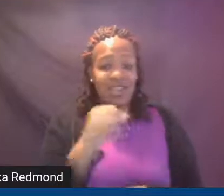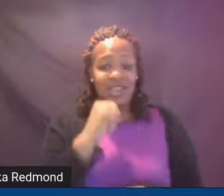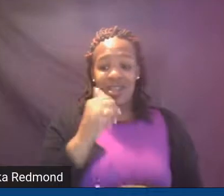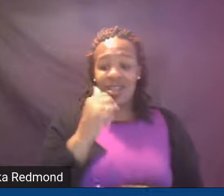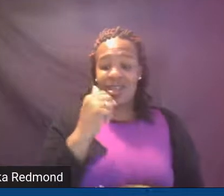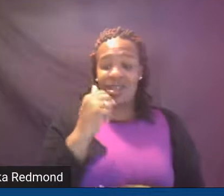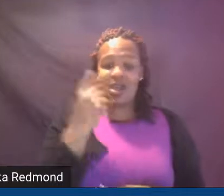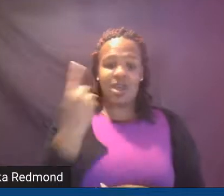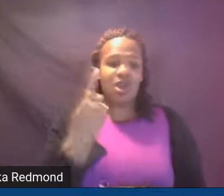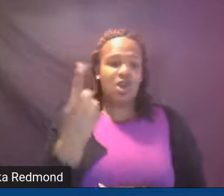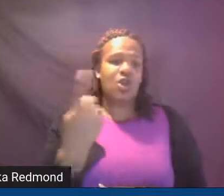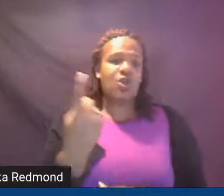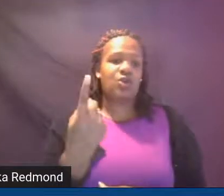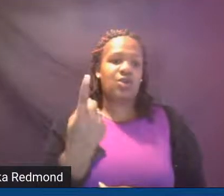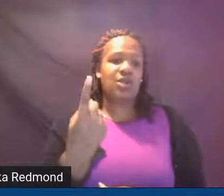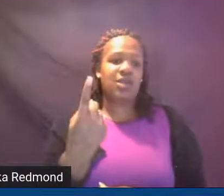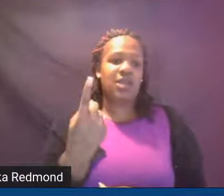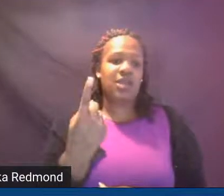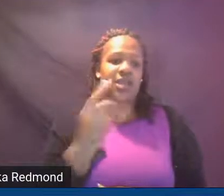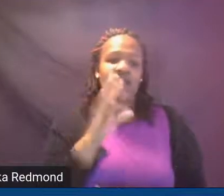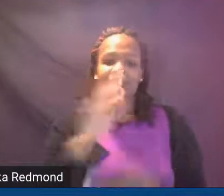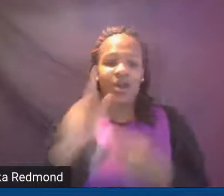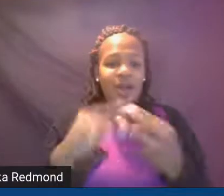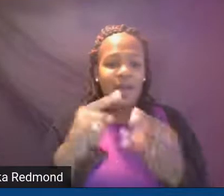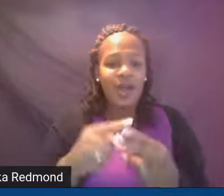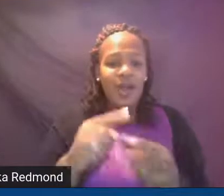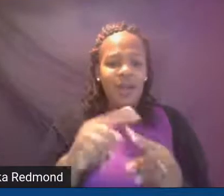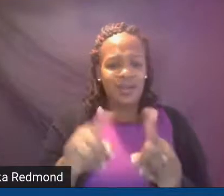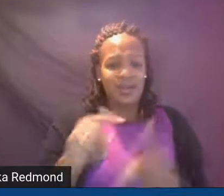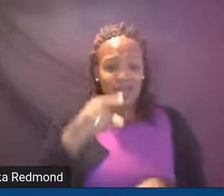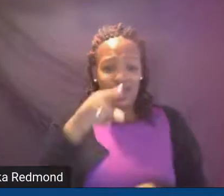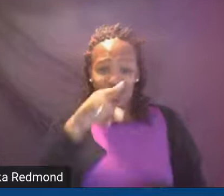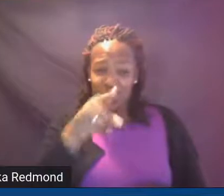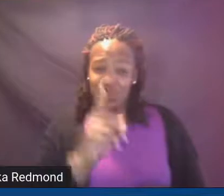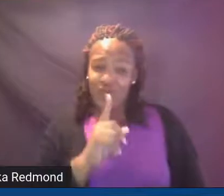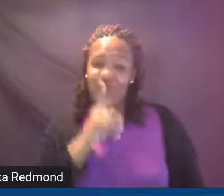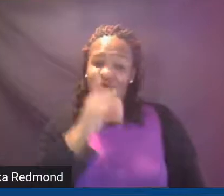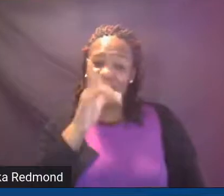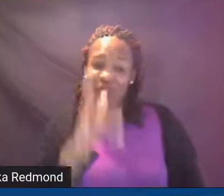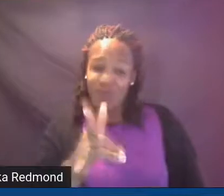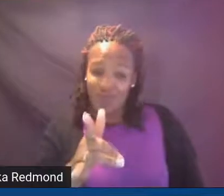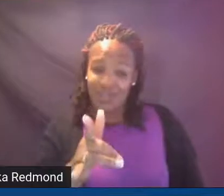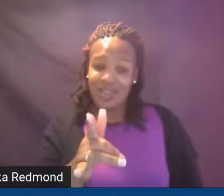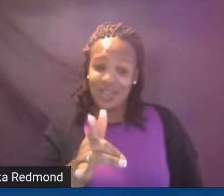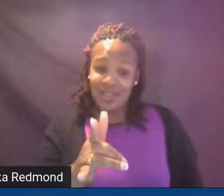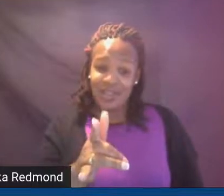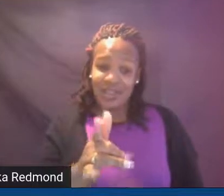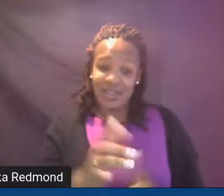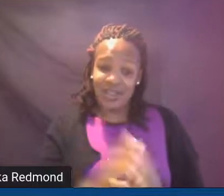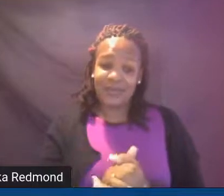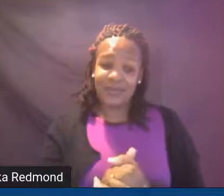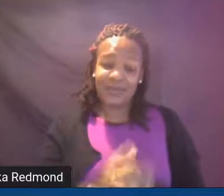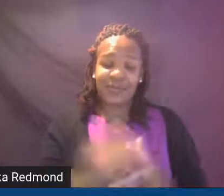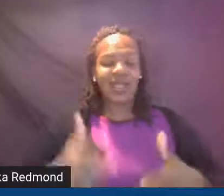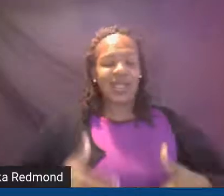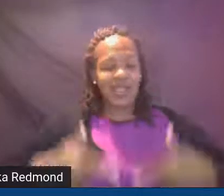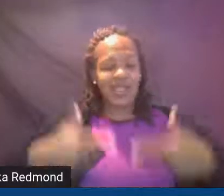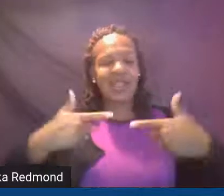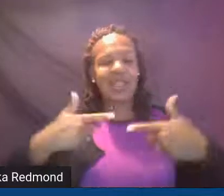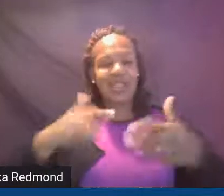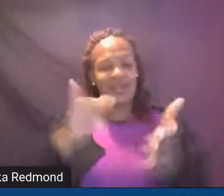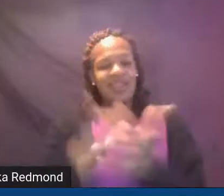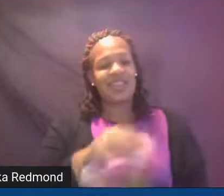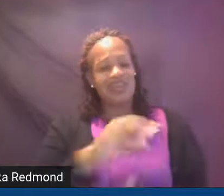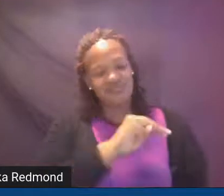just talk about it, but you really, I have seen you are leaving a mission,